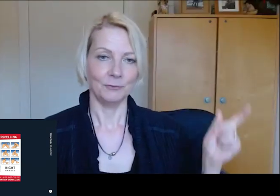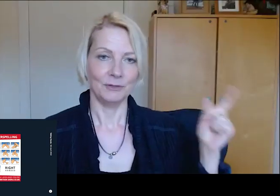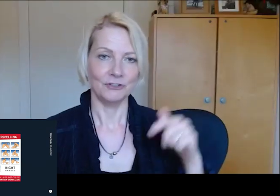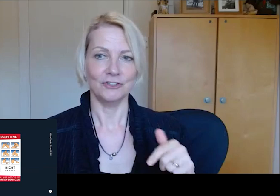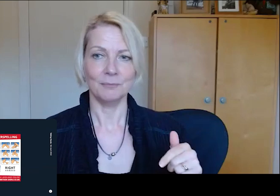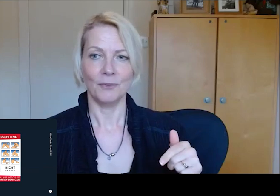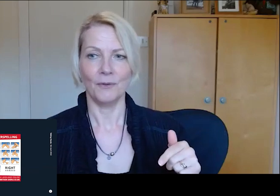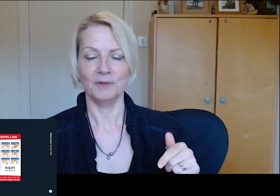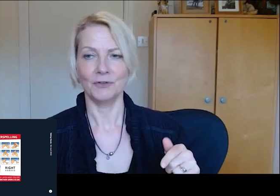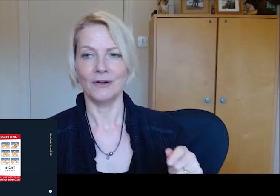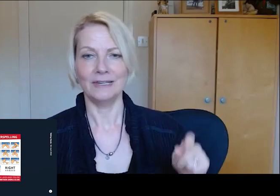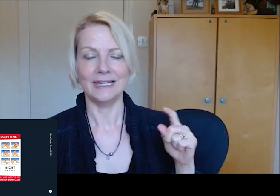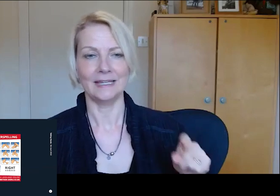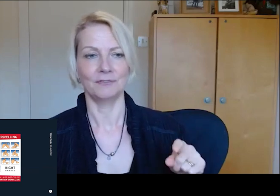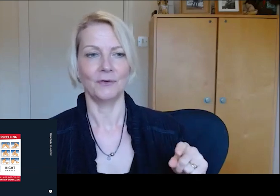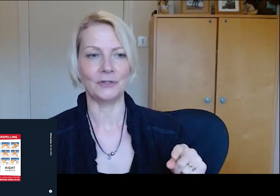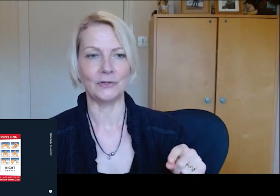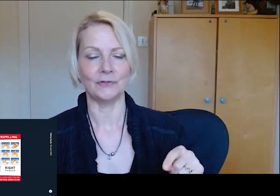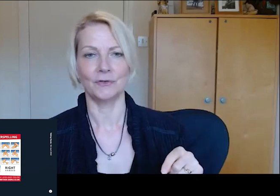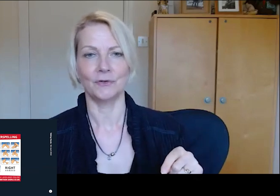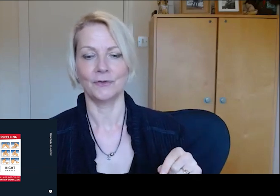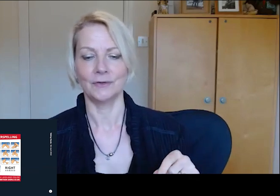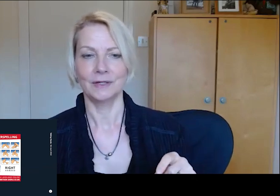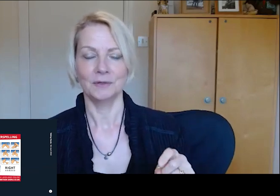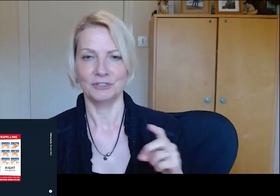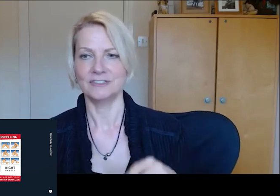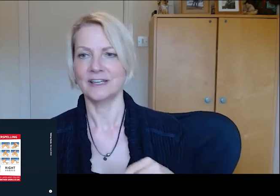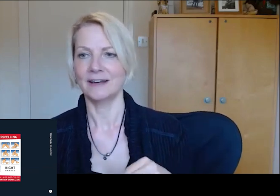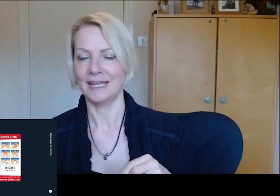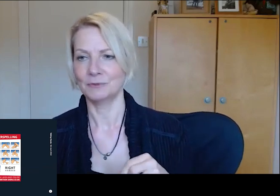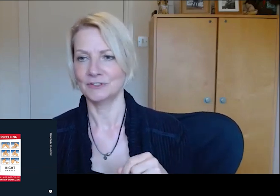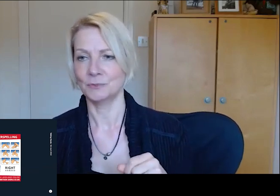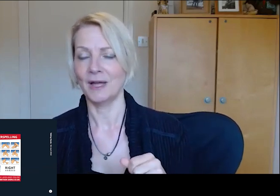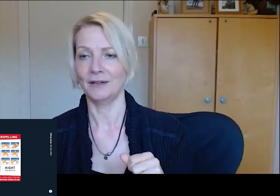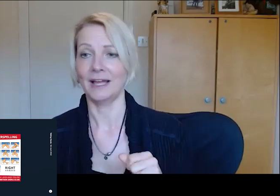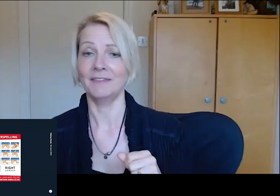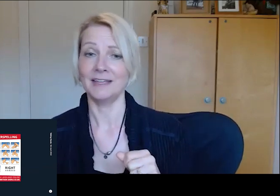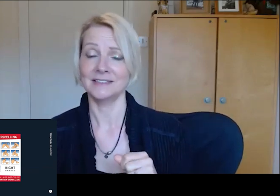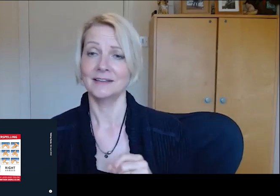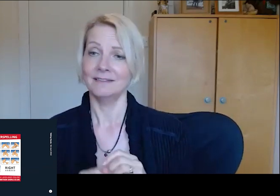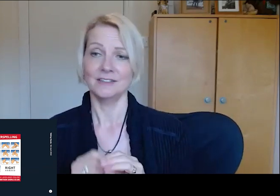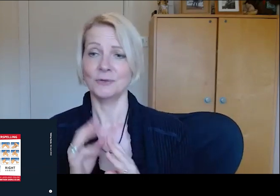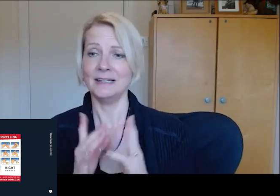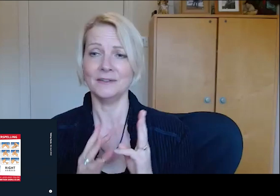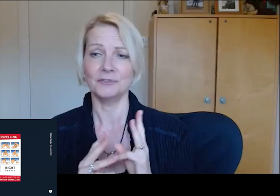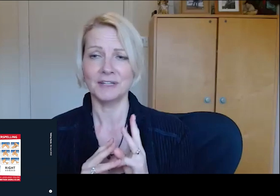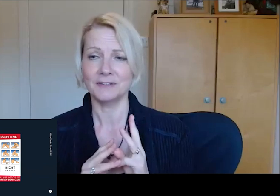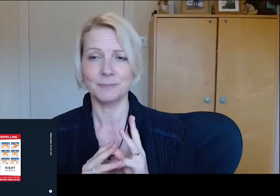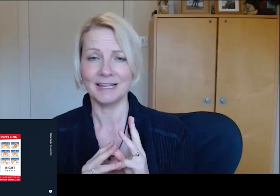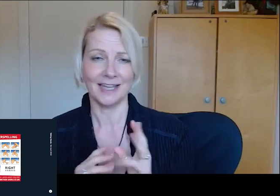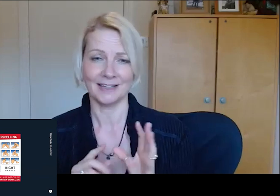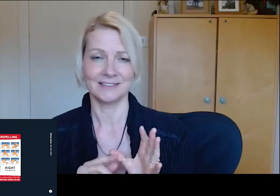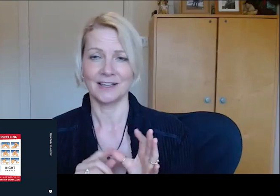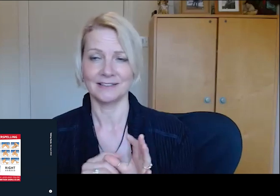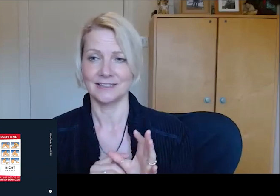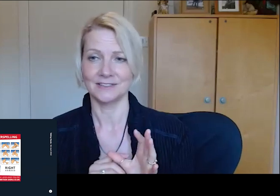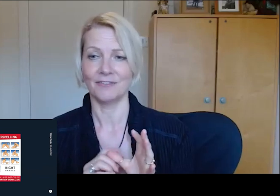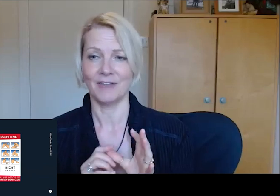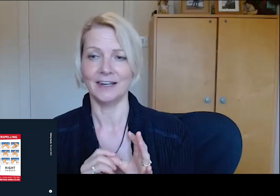we just jump on, we've got a link for you for British Sign Language as well, and there's great little finger spelling exercises on that link